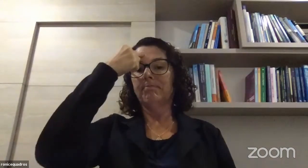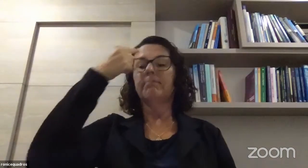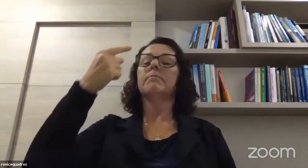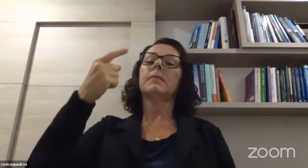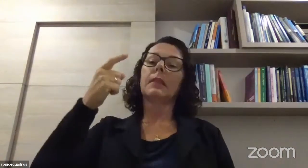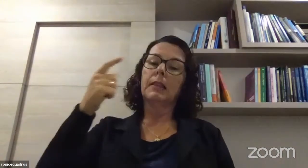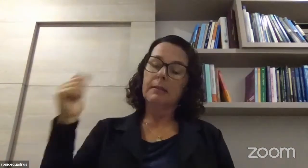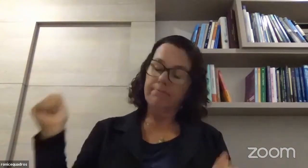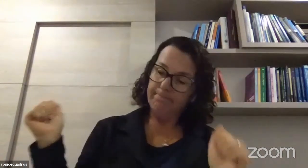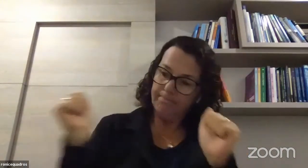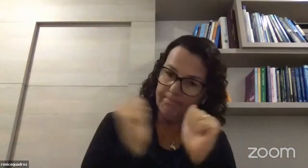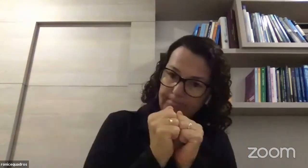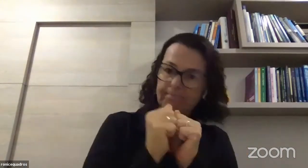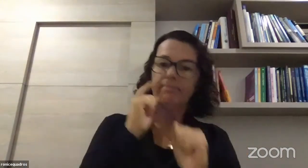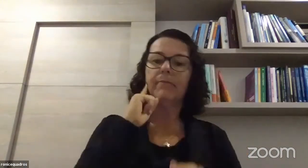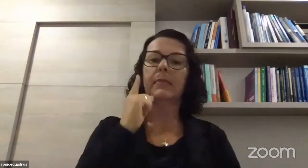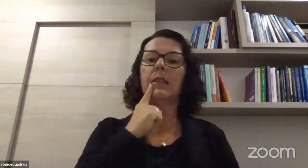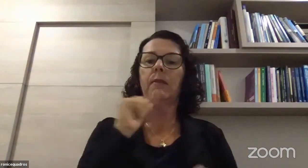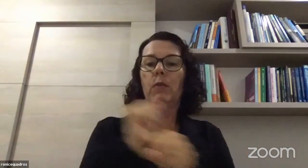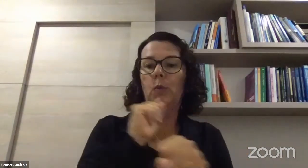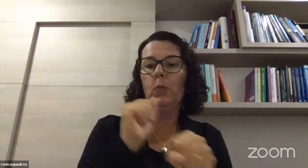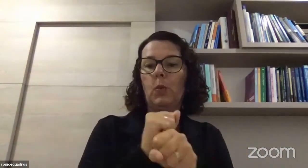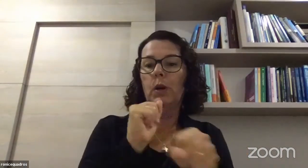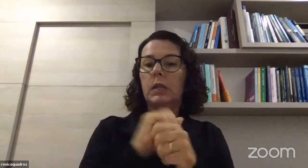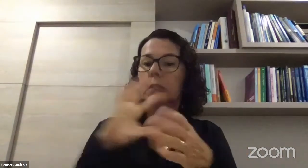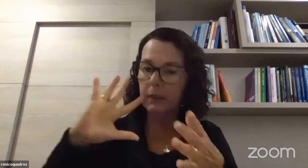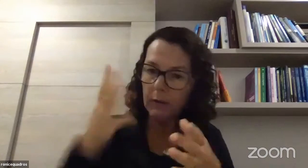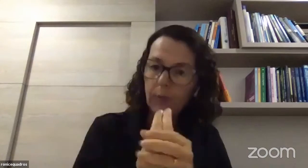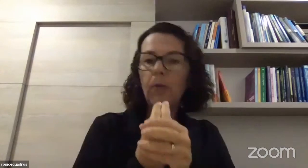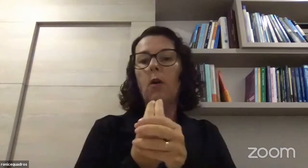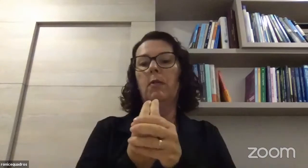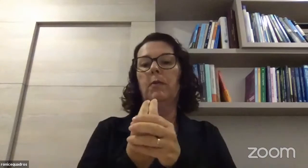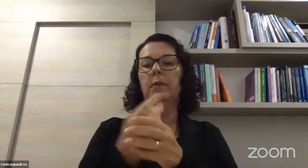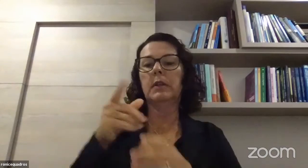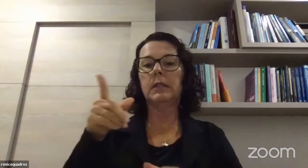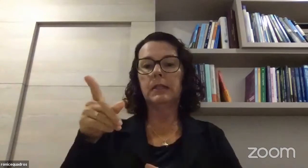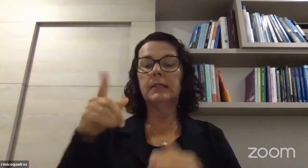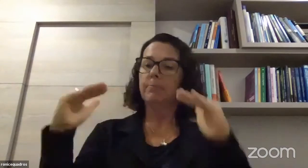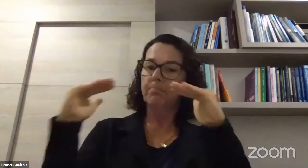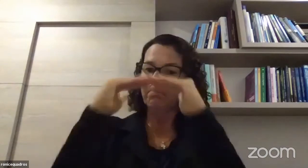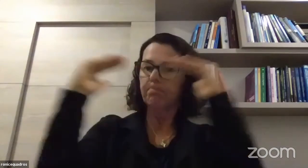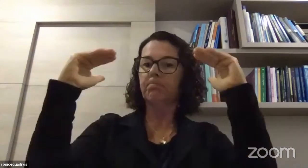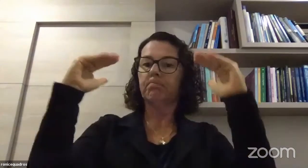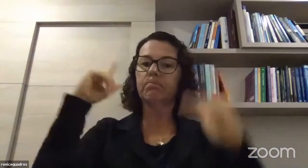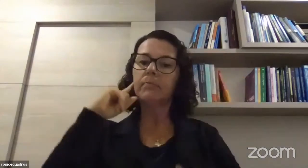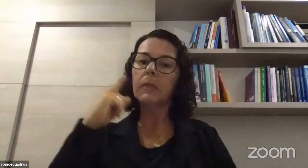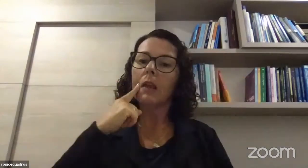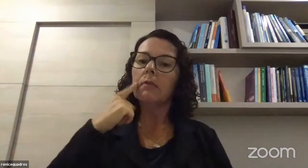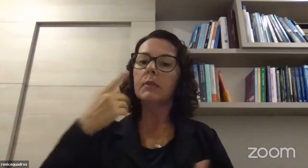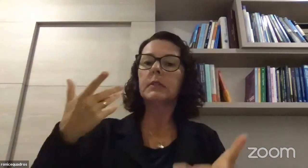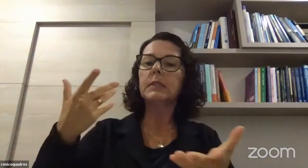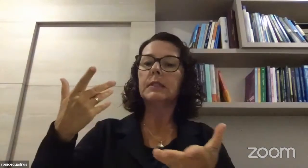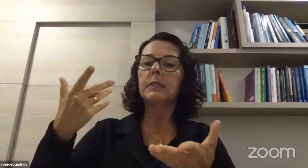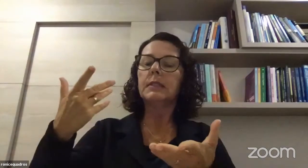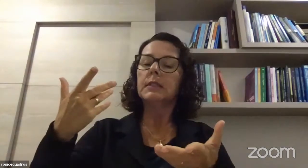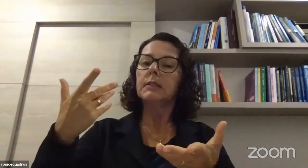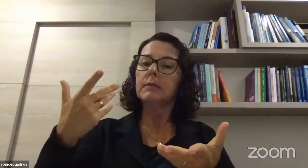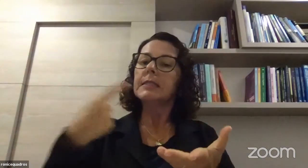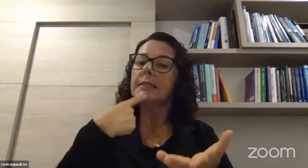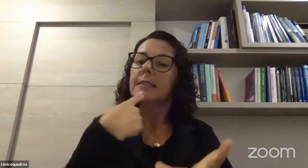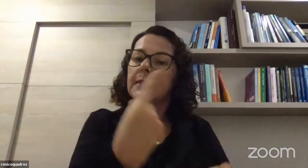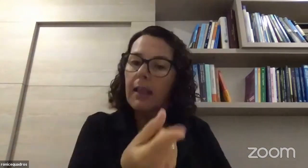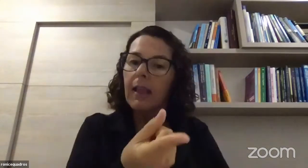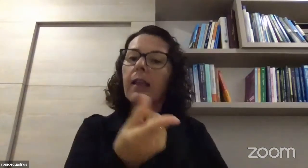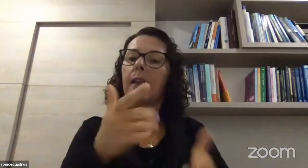It's important to work together with deaf people and have them involved